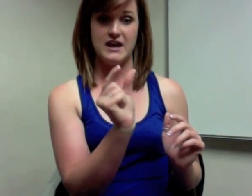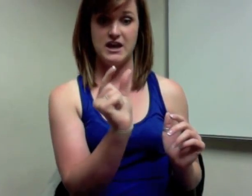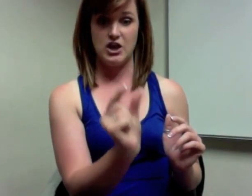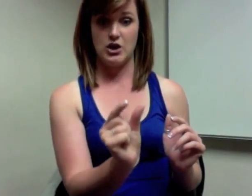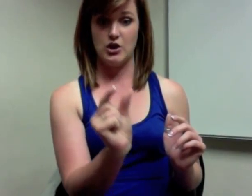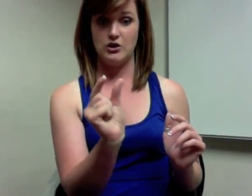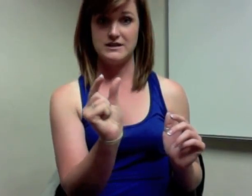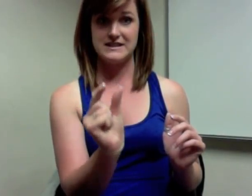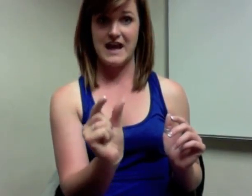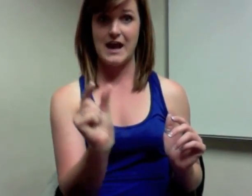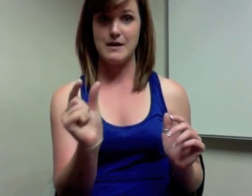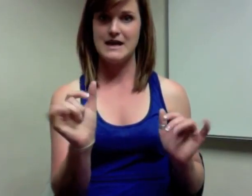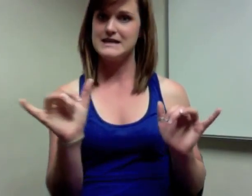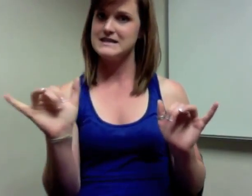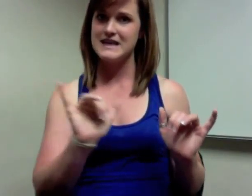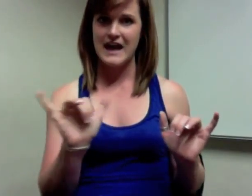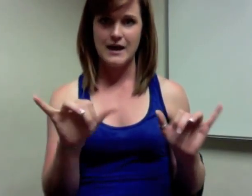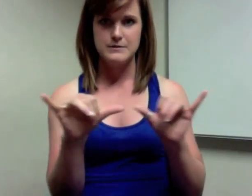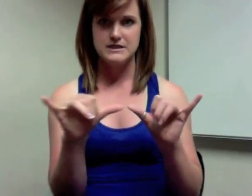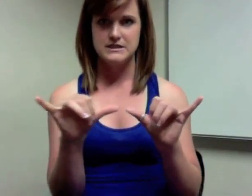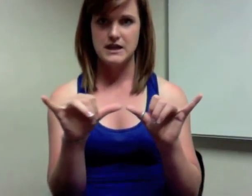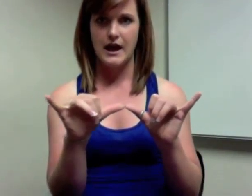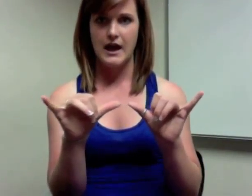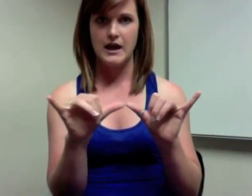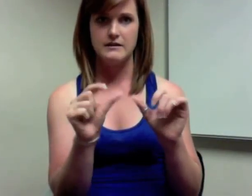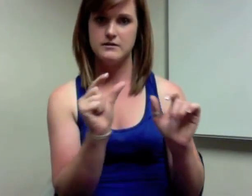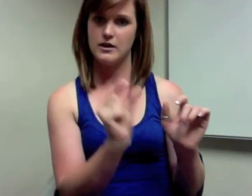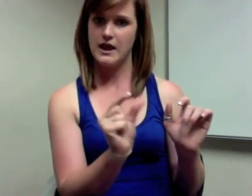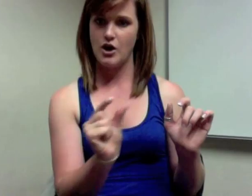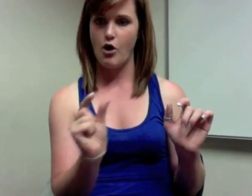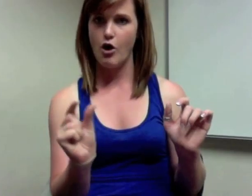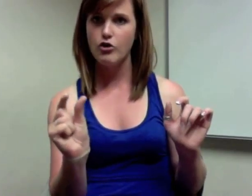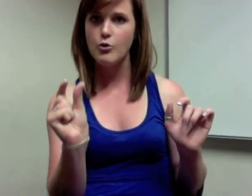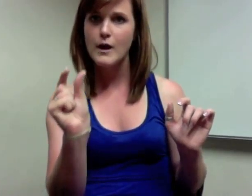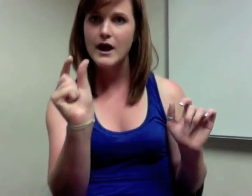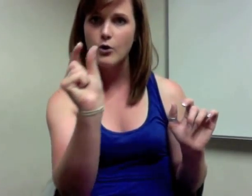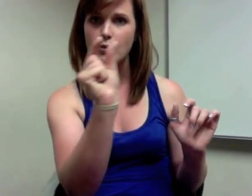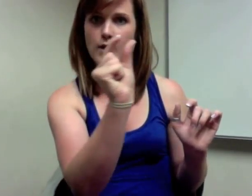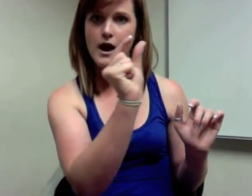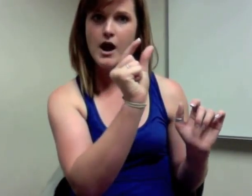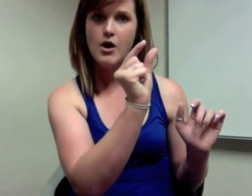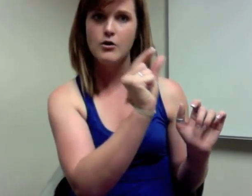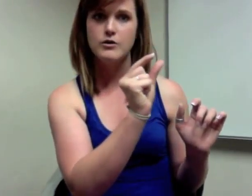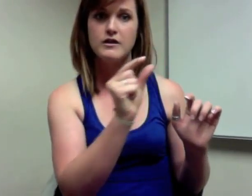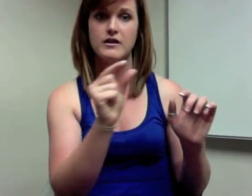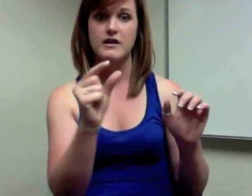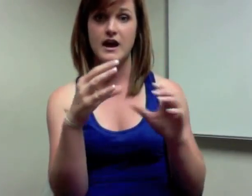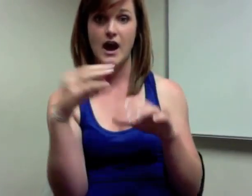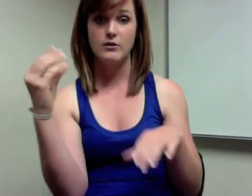same size segment all the way around the outside of that figure,